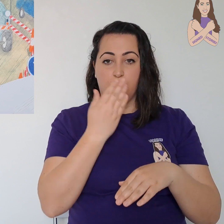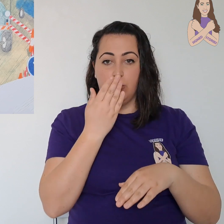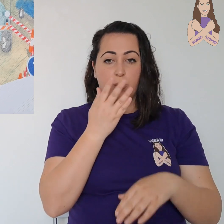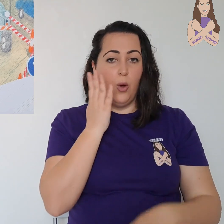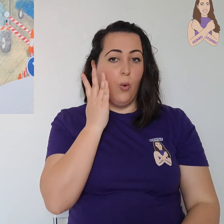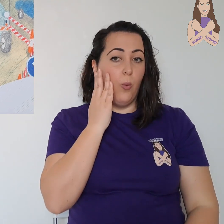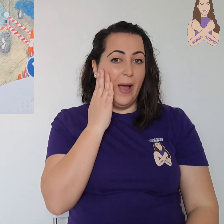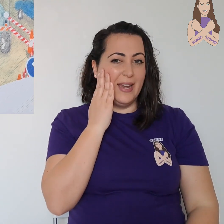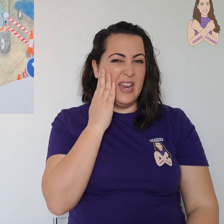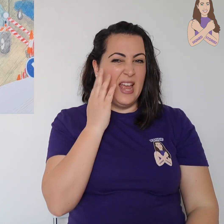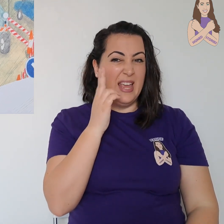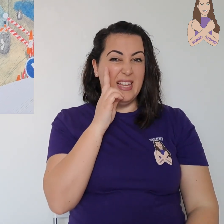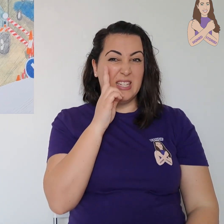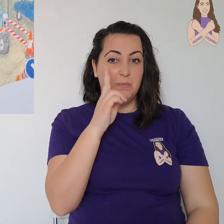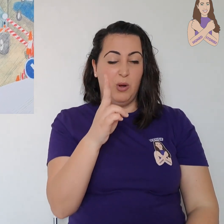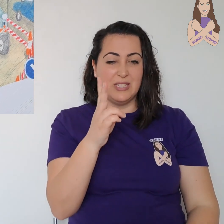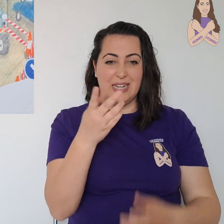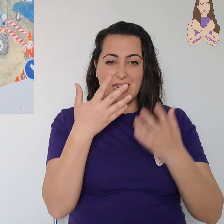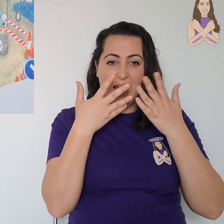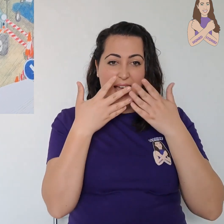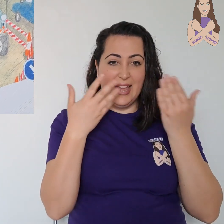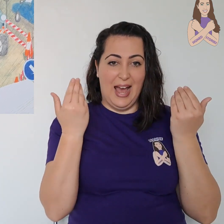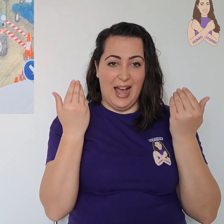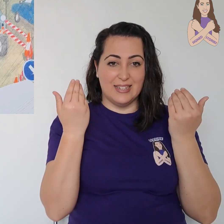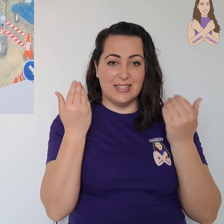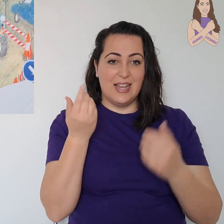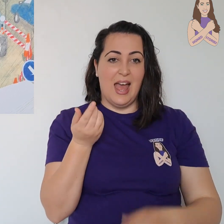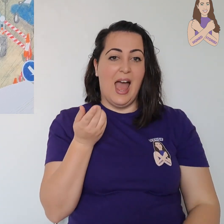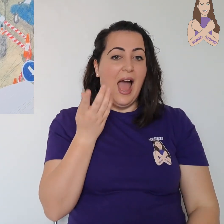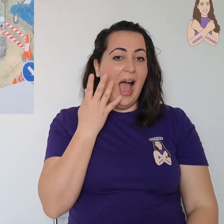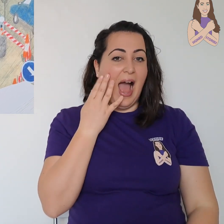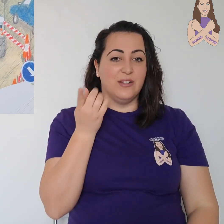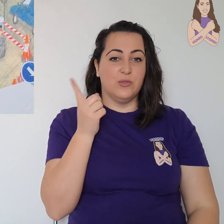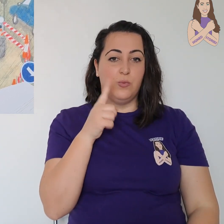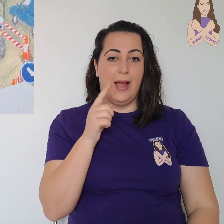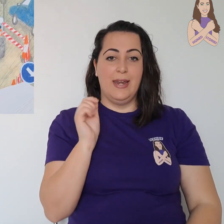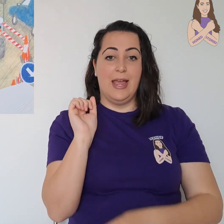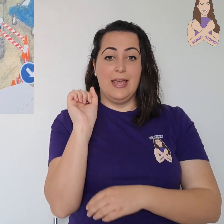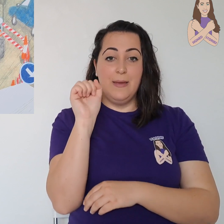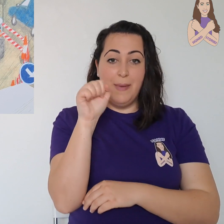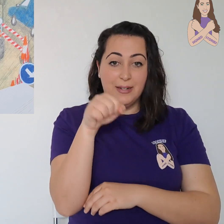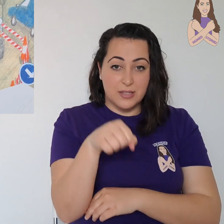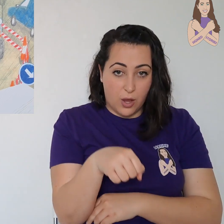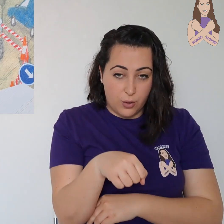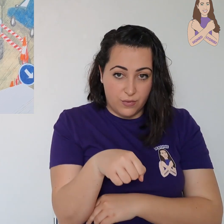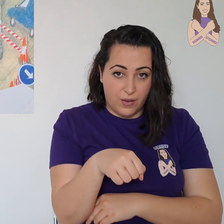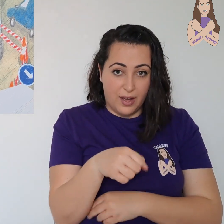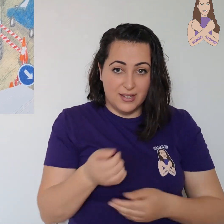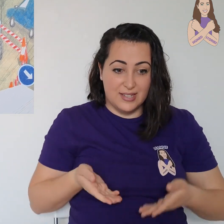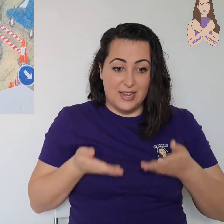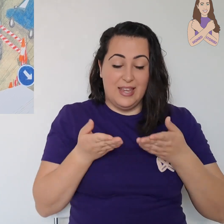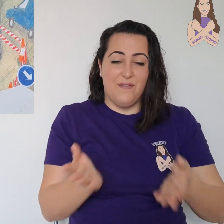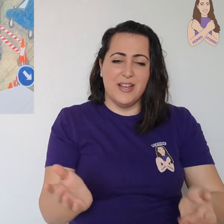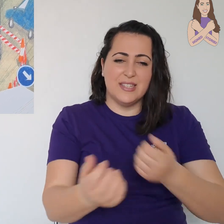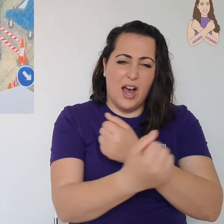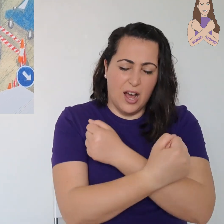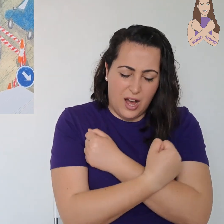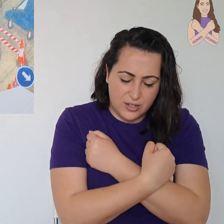school when he spotted a cat. And when he bent over to give it a